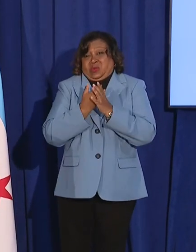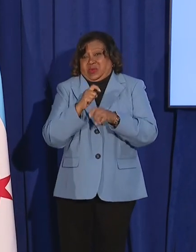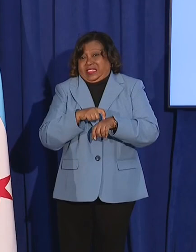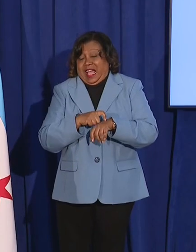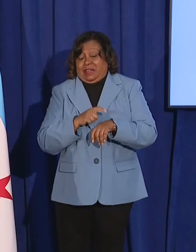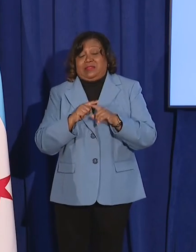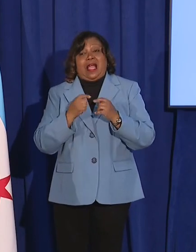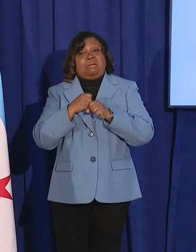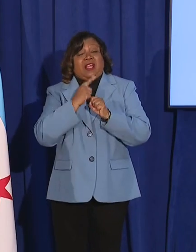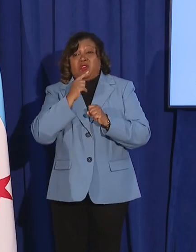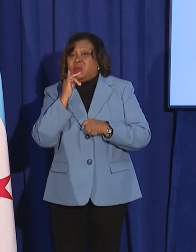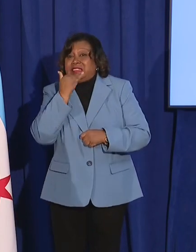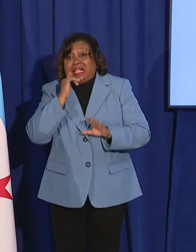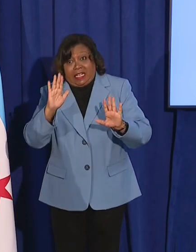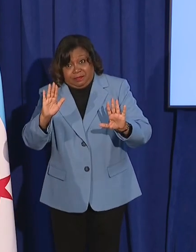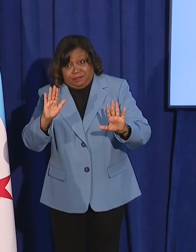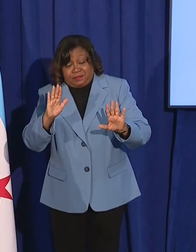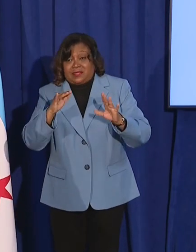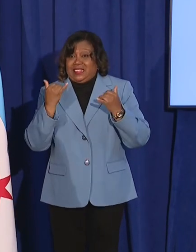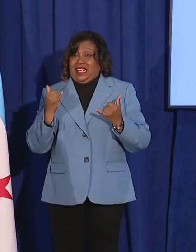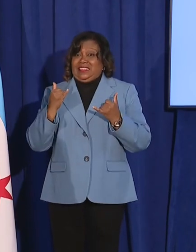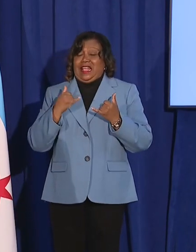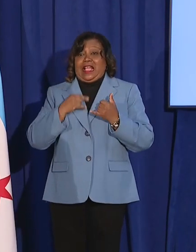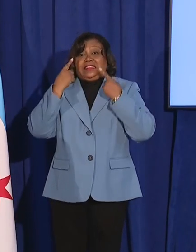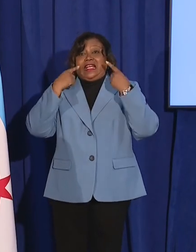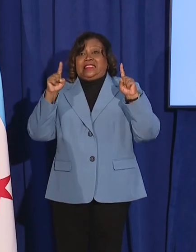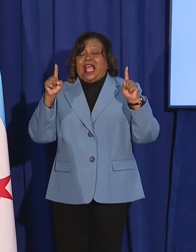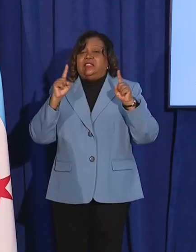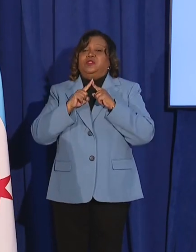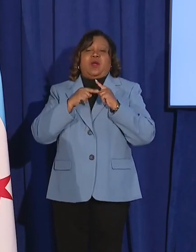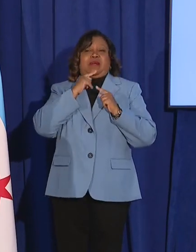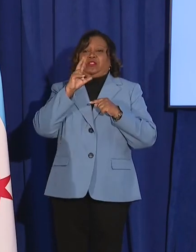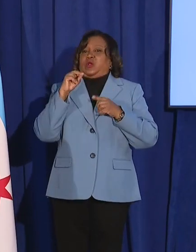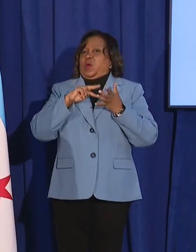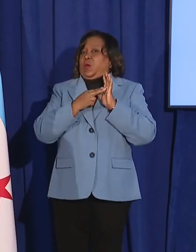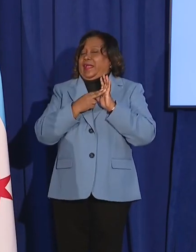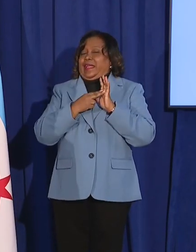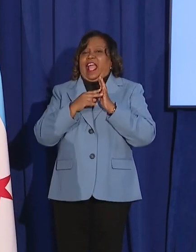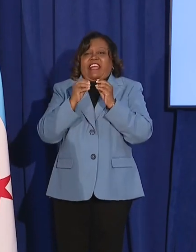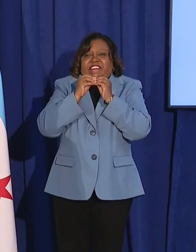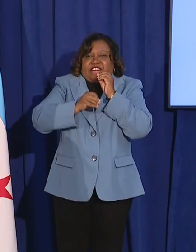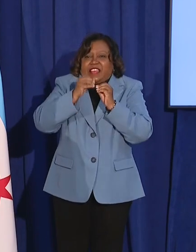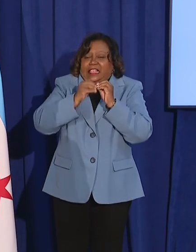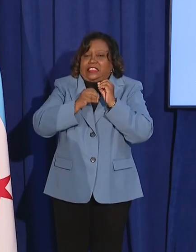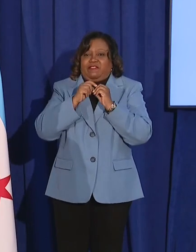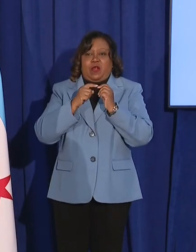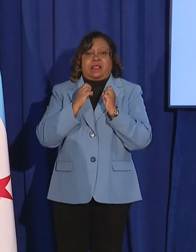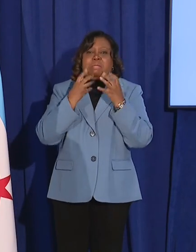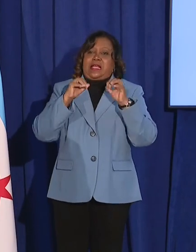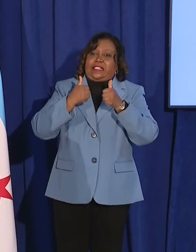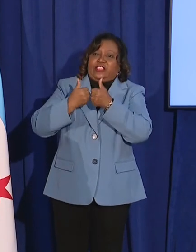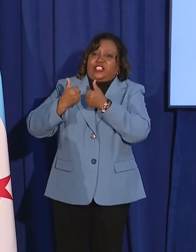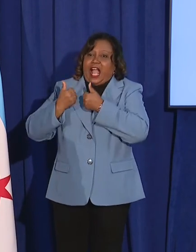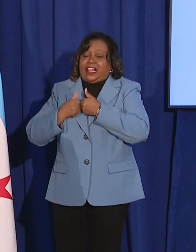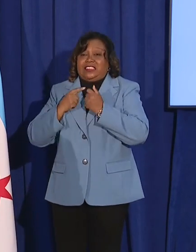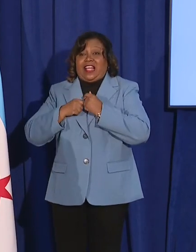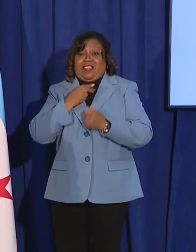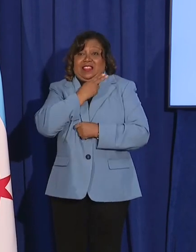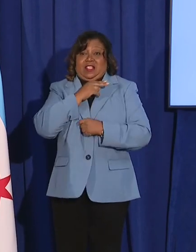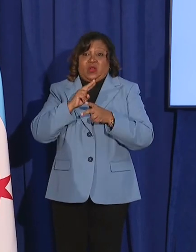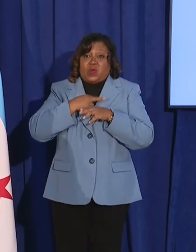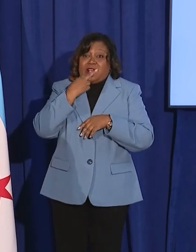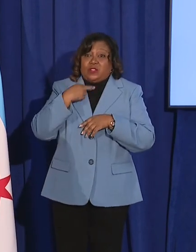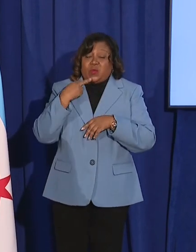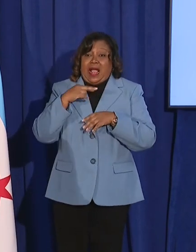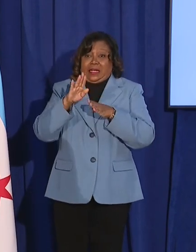times. Now, make no mistake, today's announcements are by no means fixes for the many challenges that the